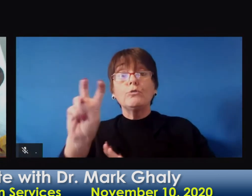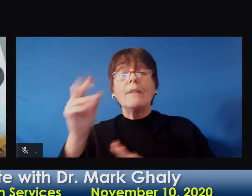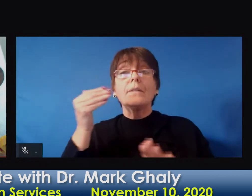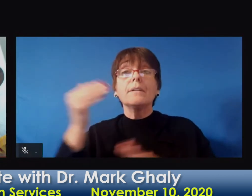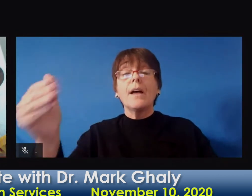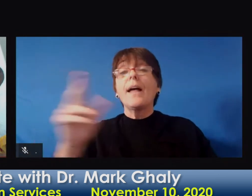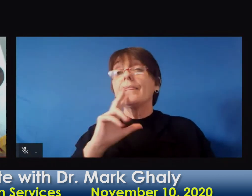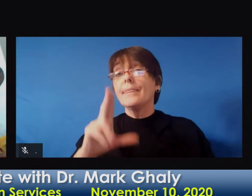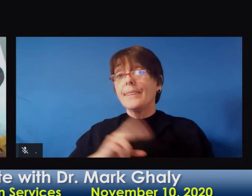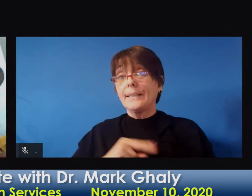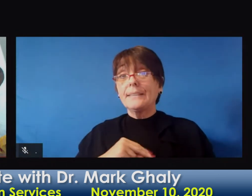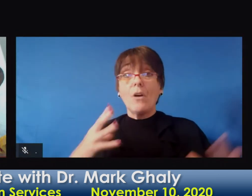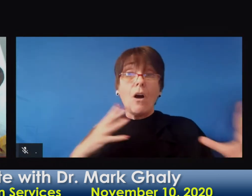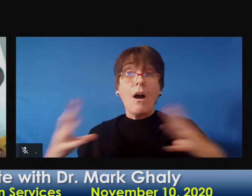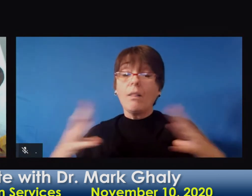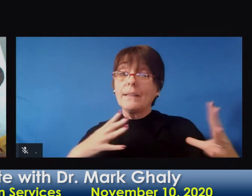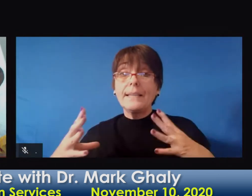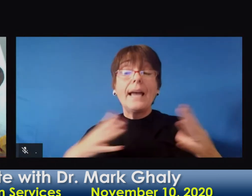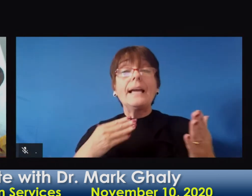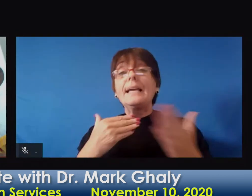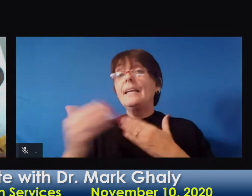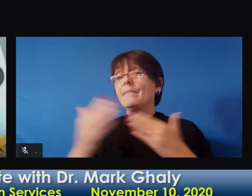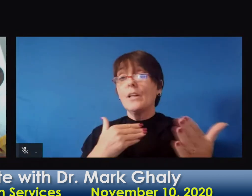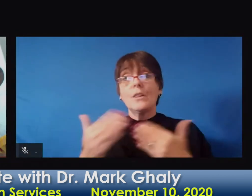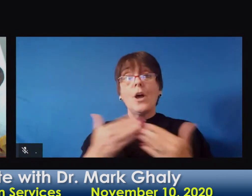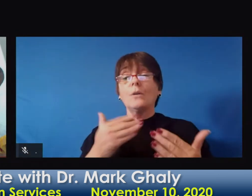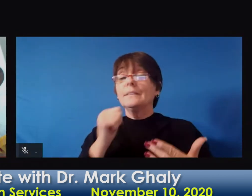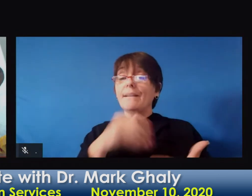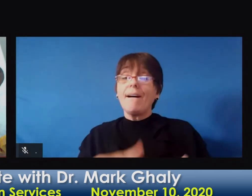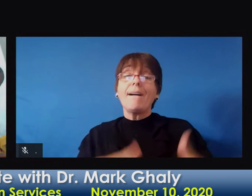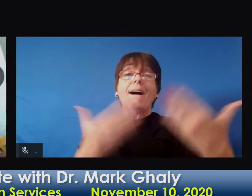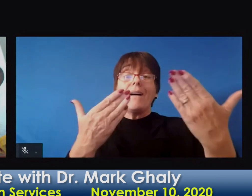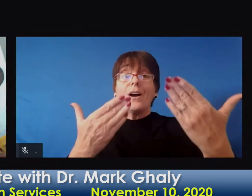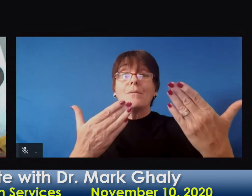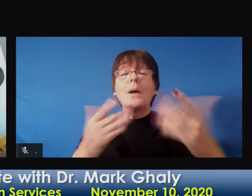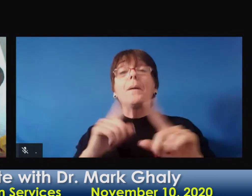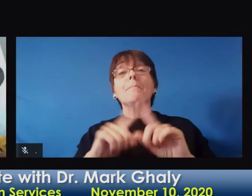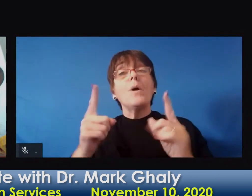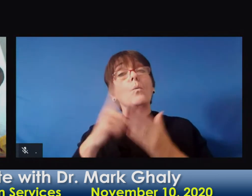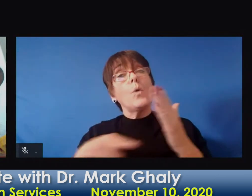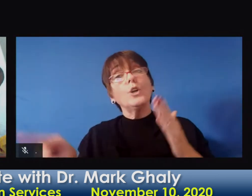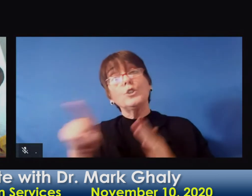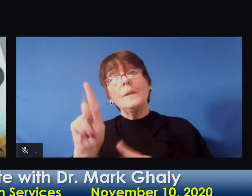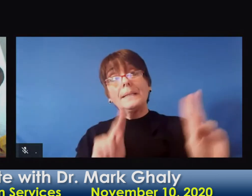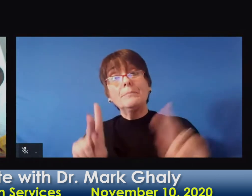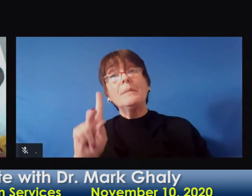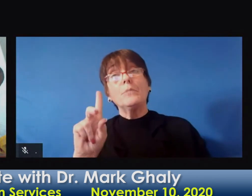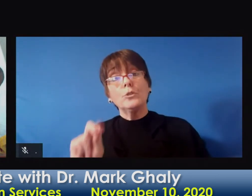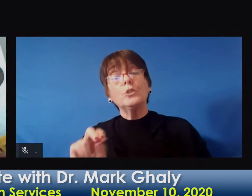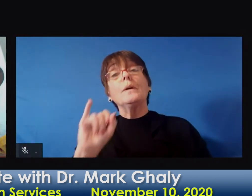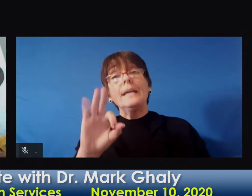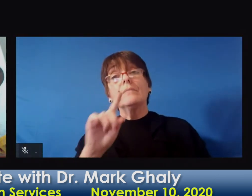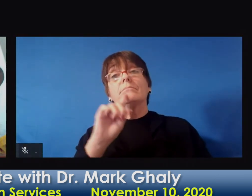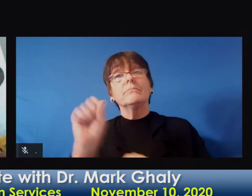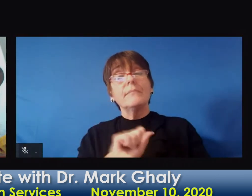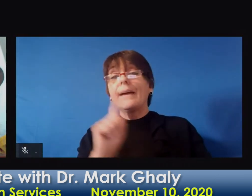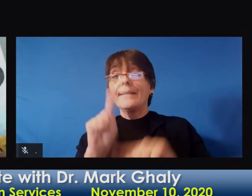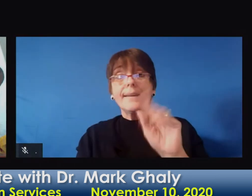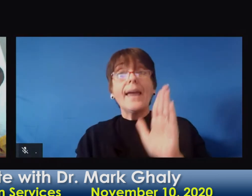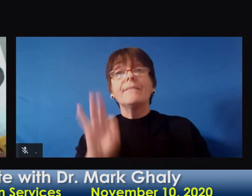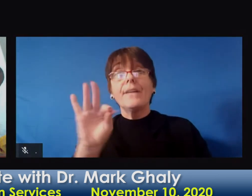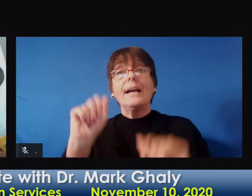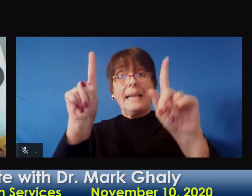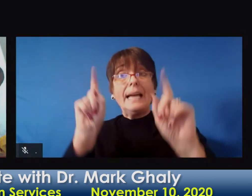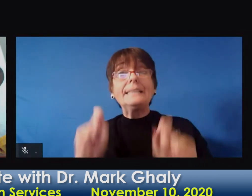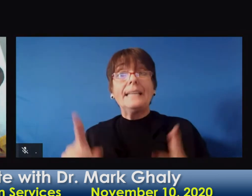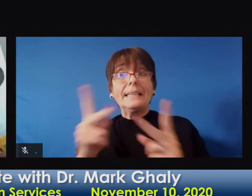Thanksgiving holiday, even though that is not highly recommended, what should those individuals do if they cannot find a test